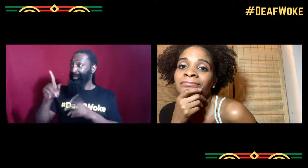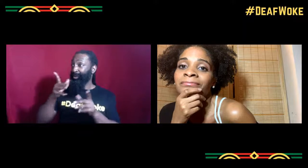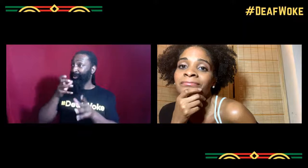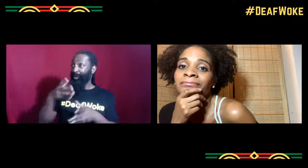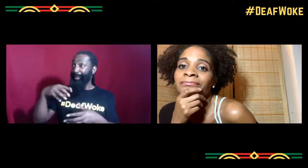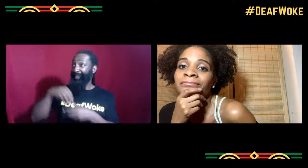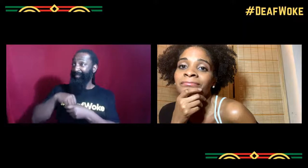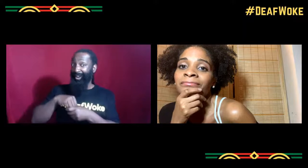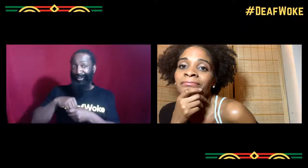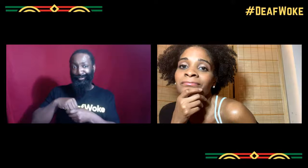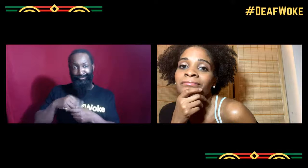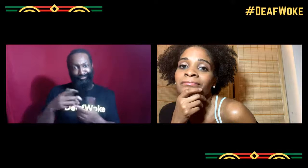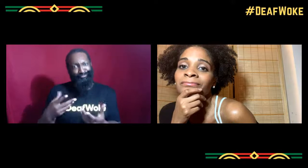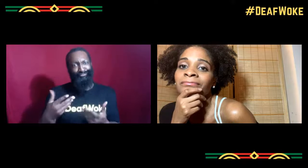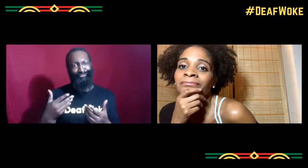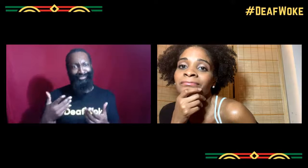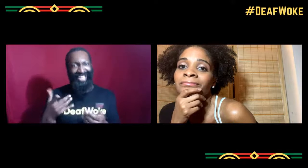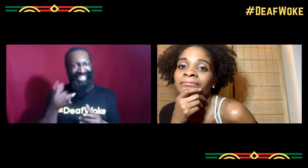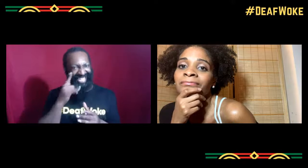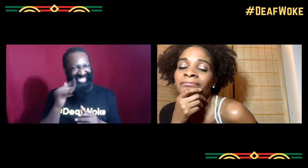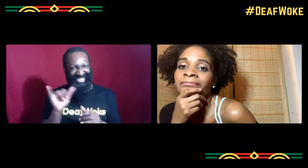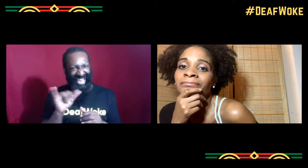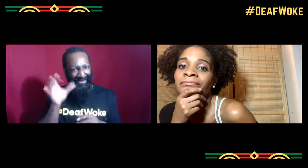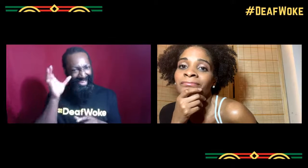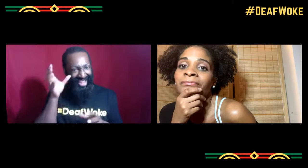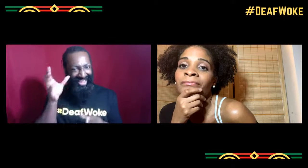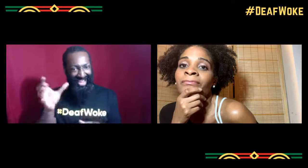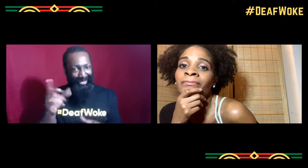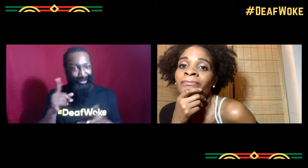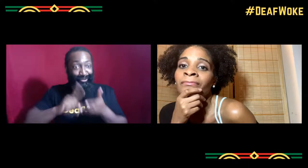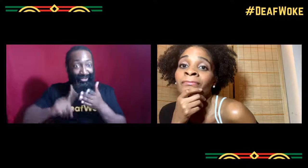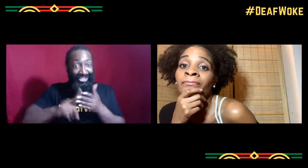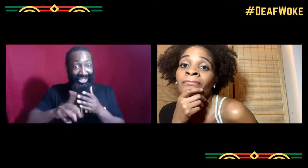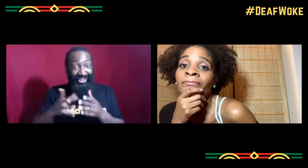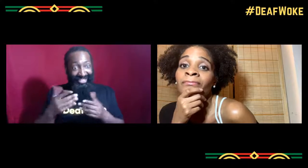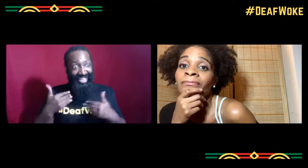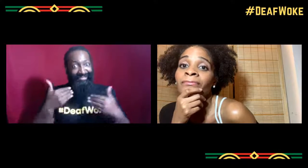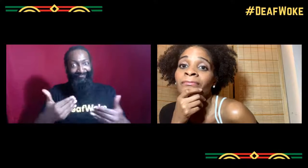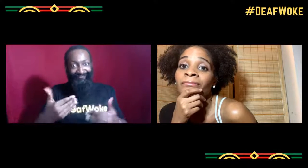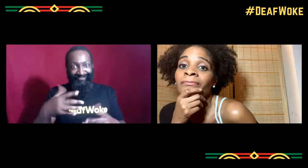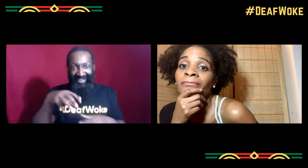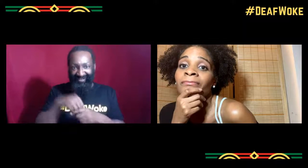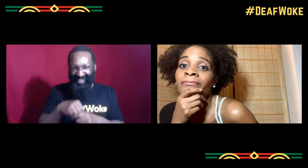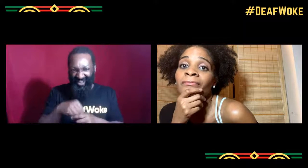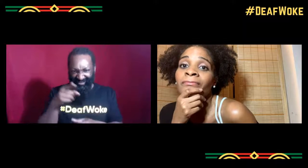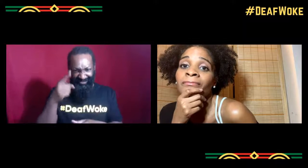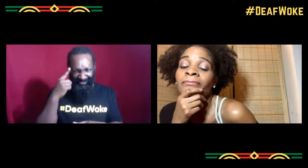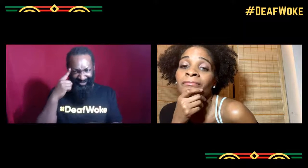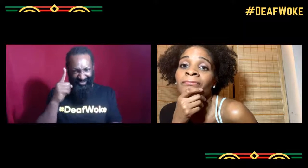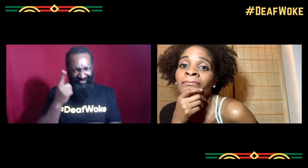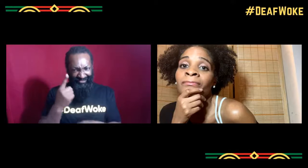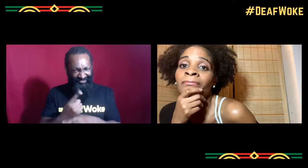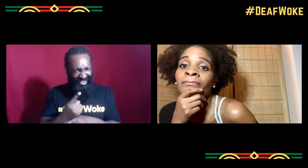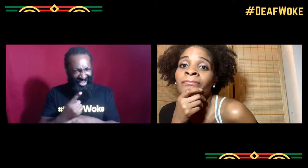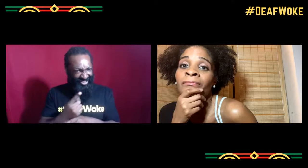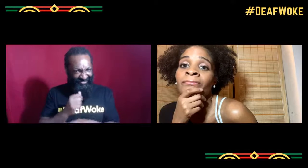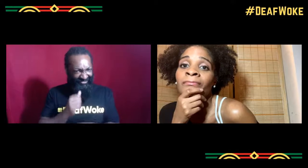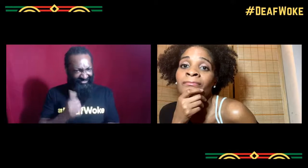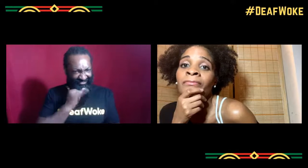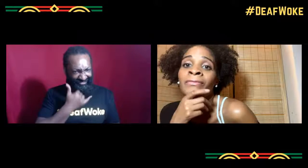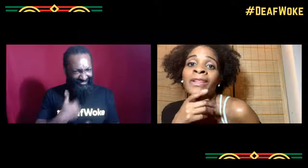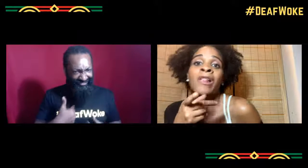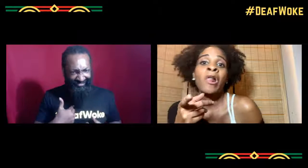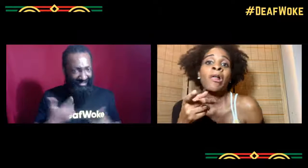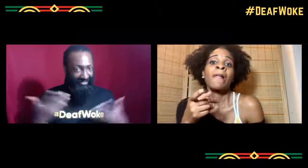You know, I tell them, you start by researching. Then you get involved. You know, it's the same. You know, you to do